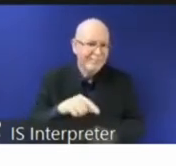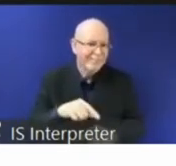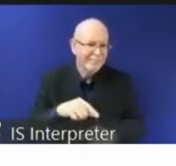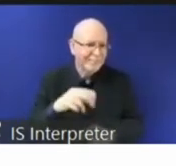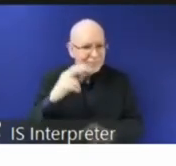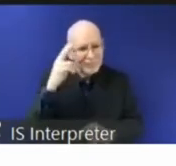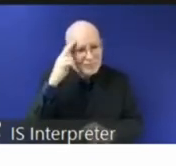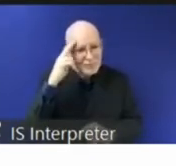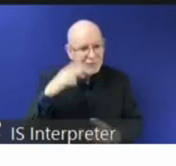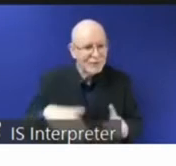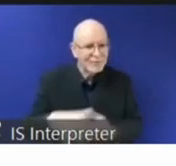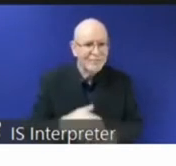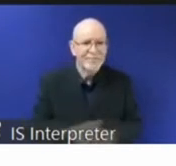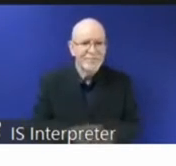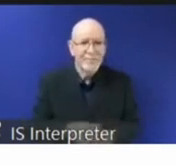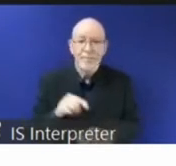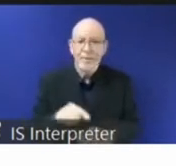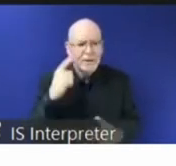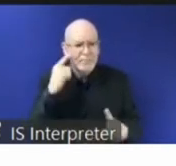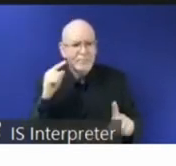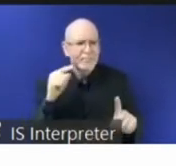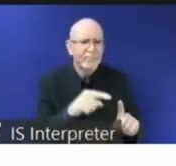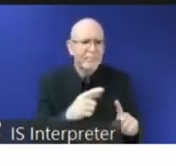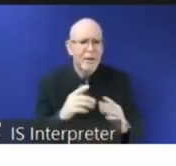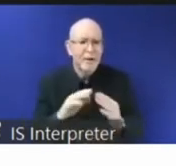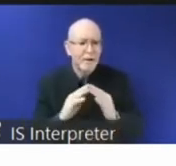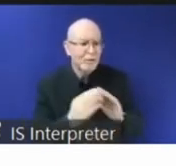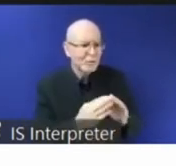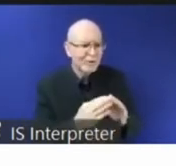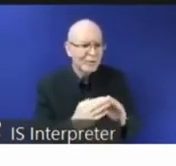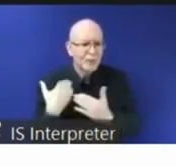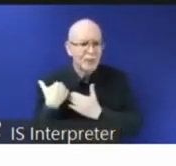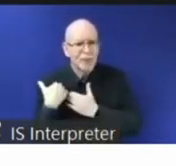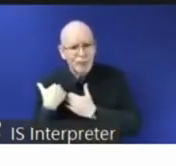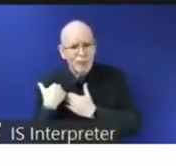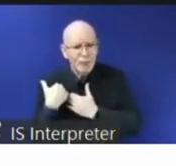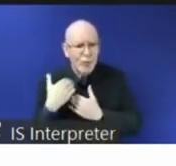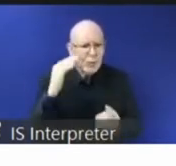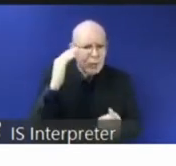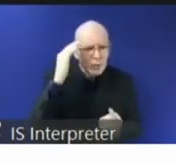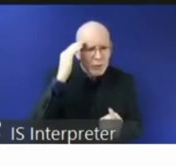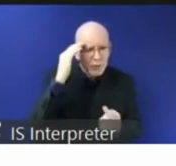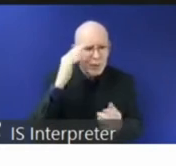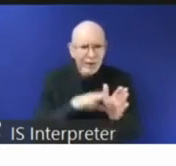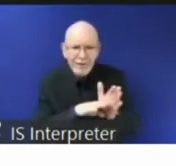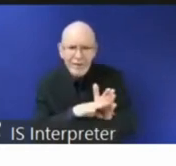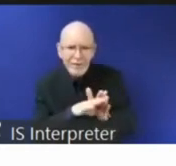is always ranked on the top of the Middle East universities in many ranking systems.